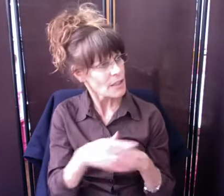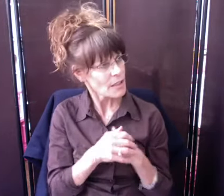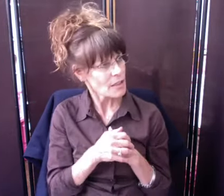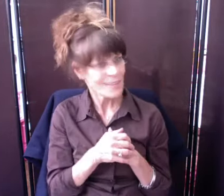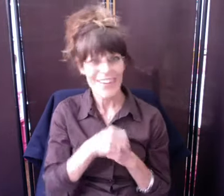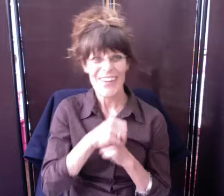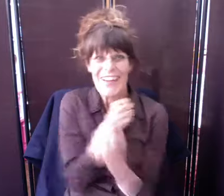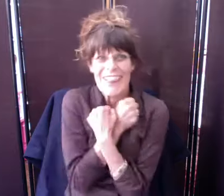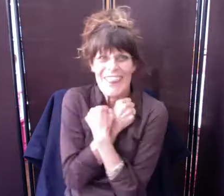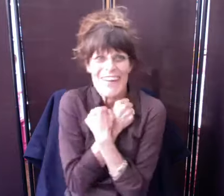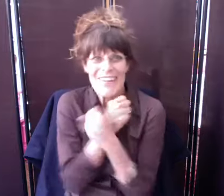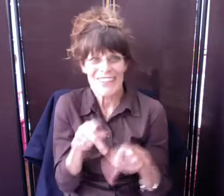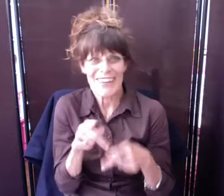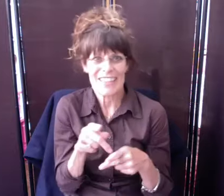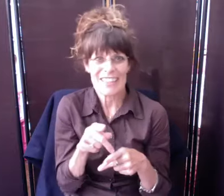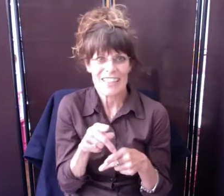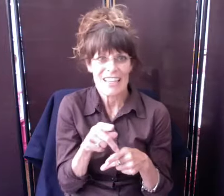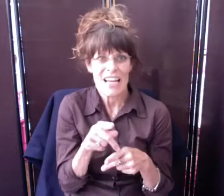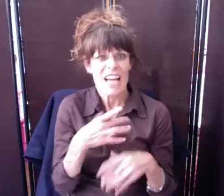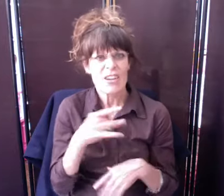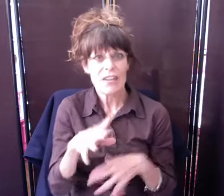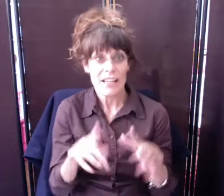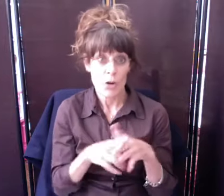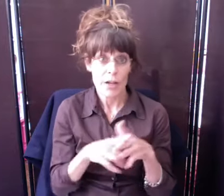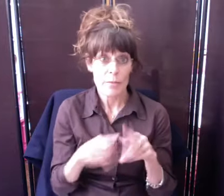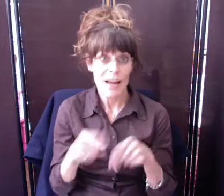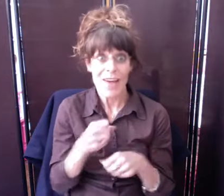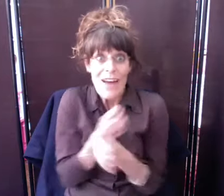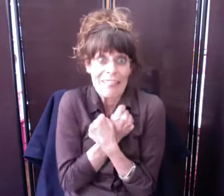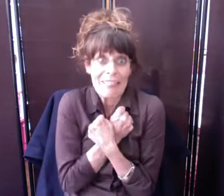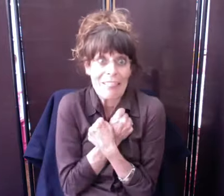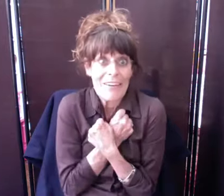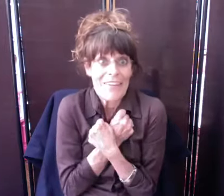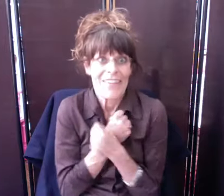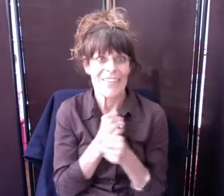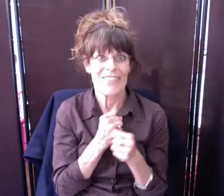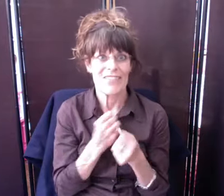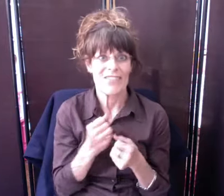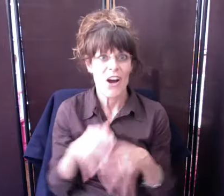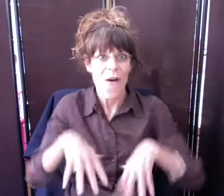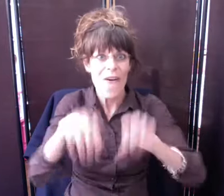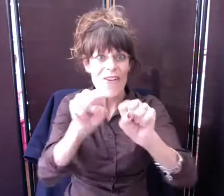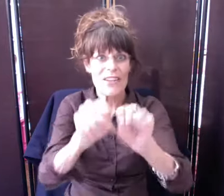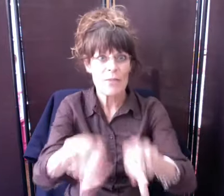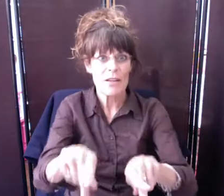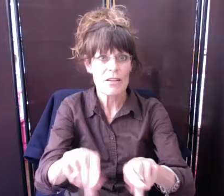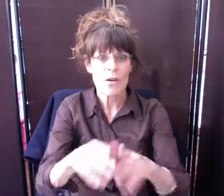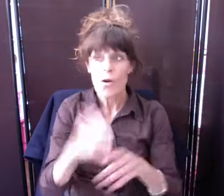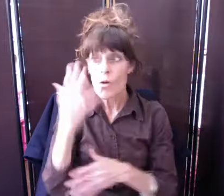a party. I don't like to come to a party, but I'll throw a party. And I said, yeah, I love to throw a party. She goes, why don't you treat the meeting like it's your house and it's your party